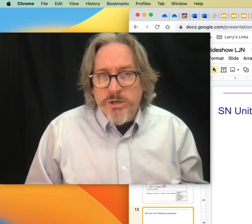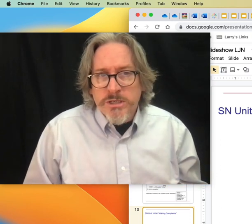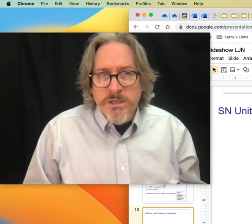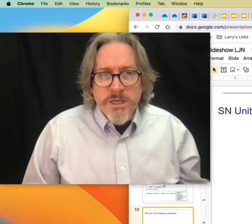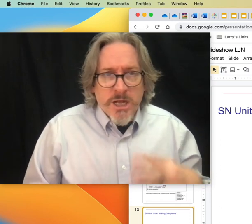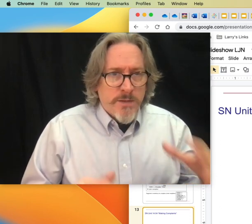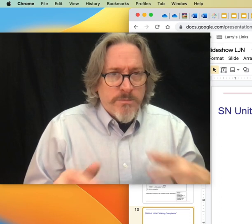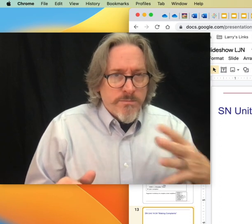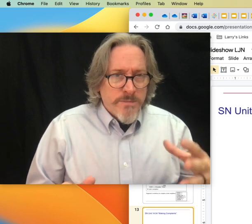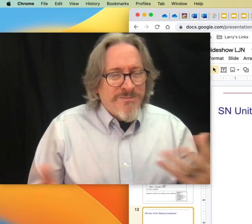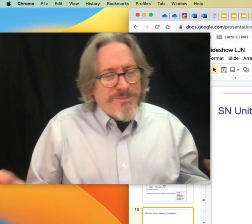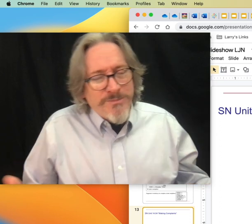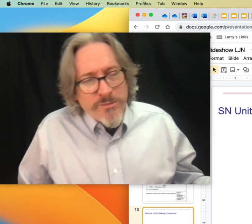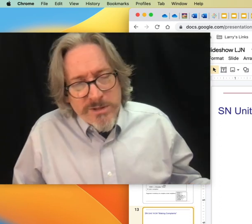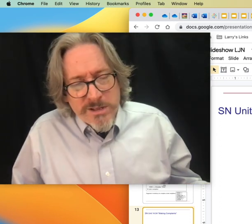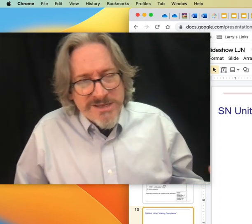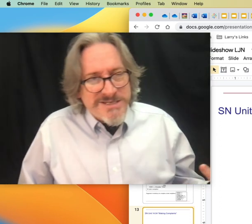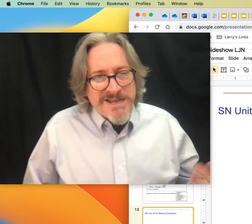a homework.